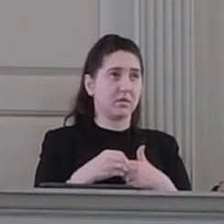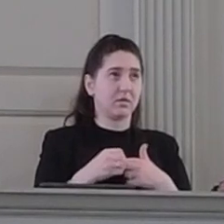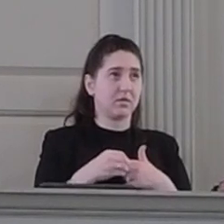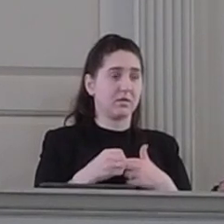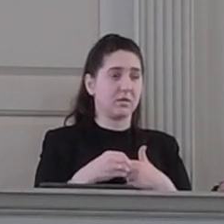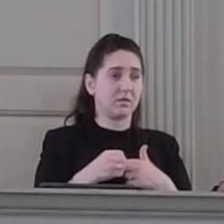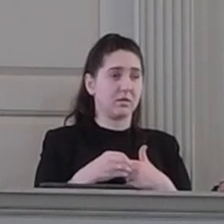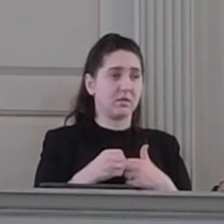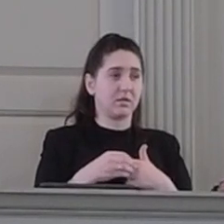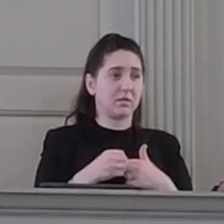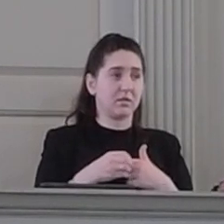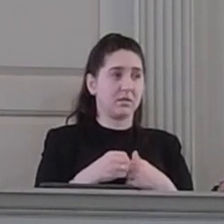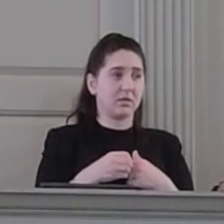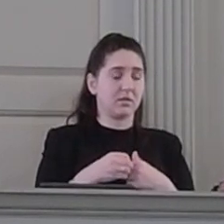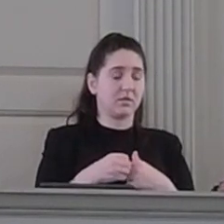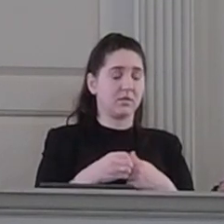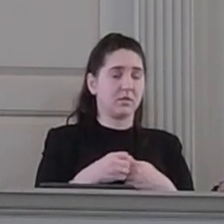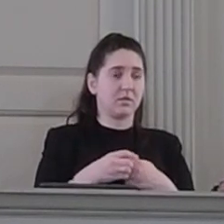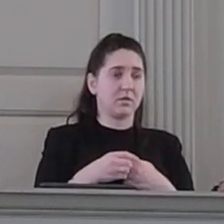When I was in college,